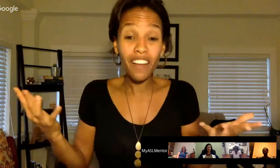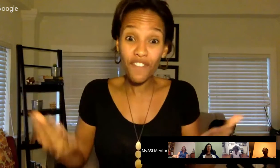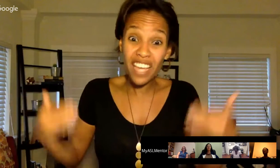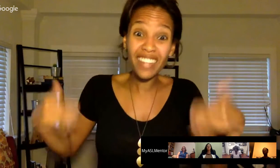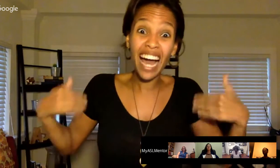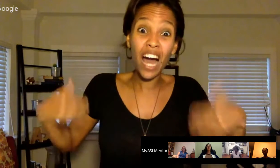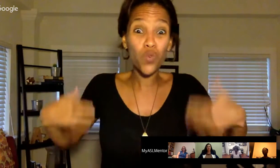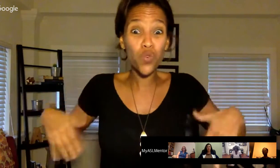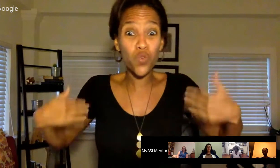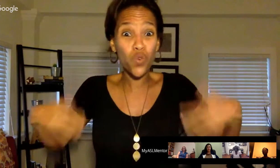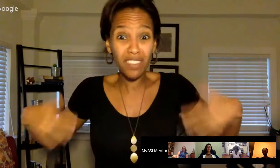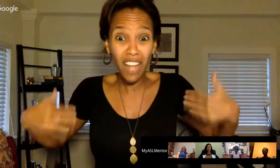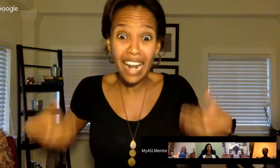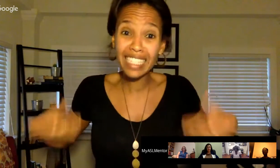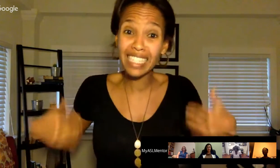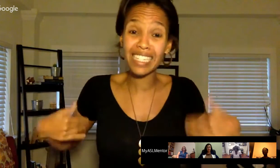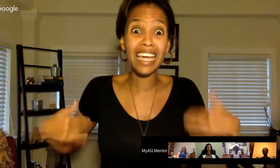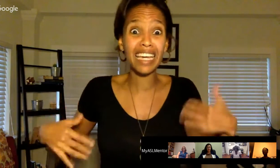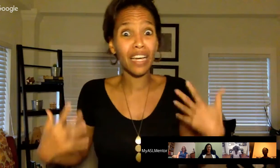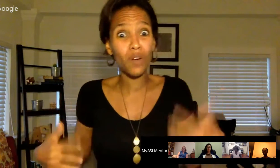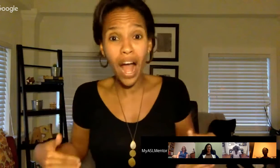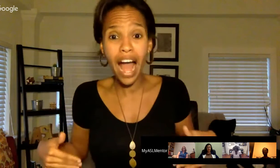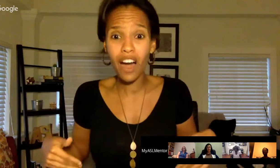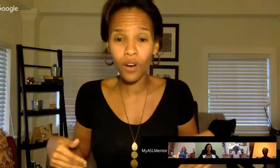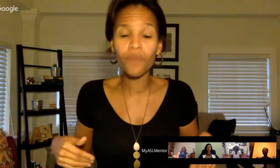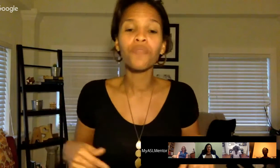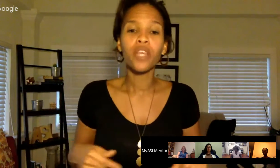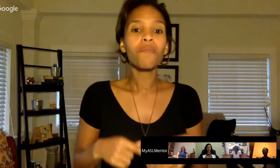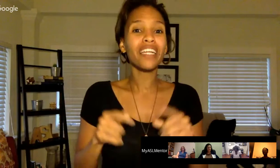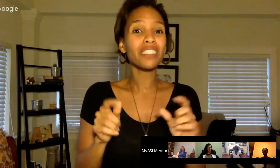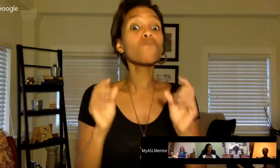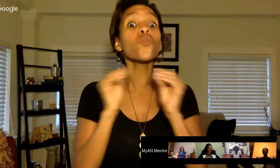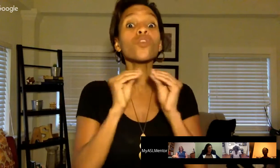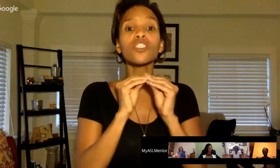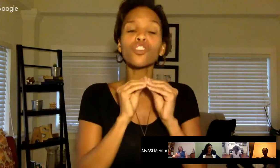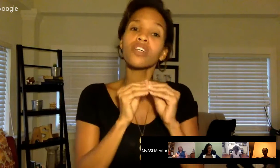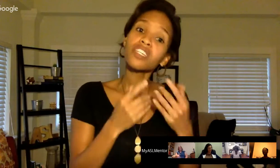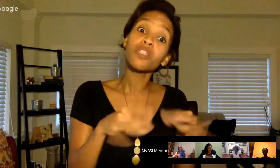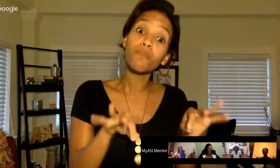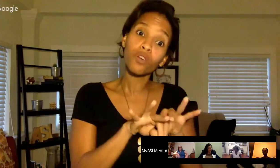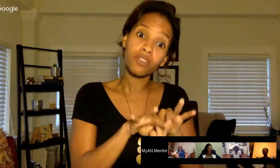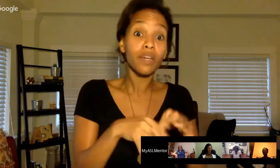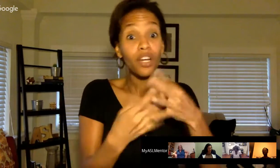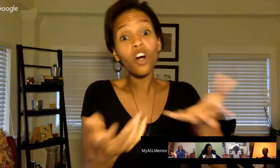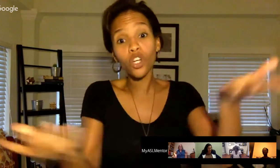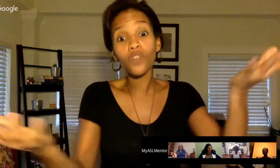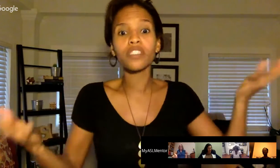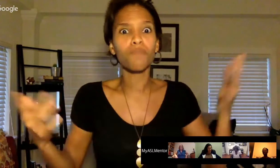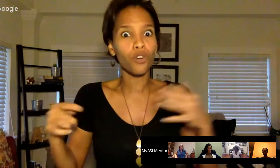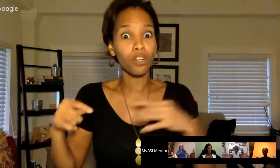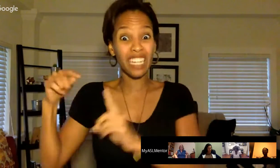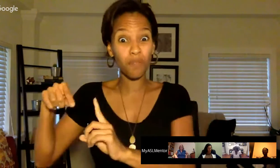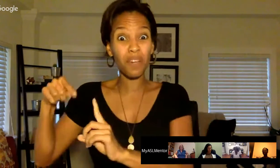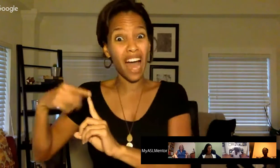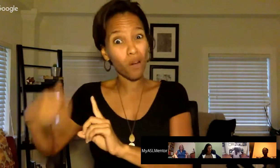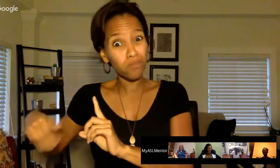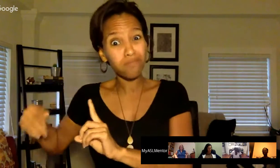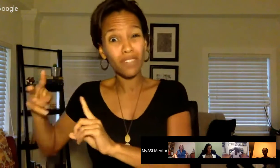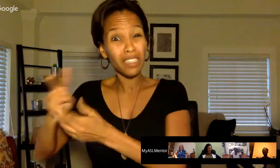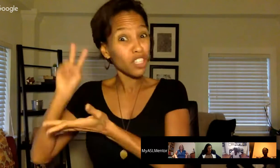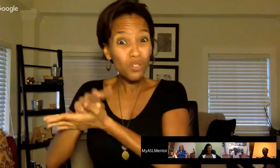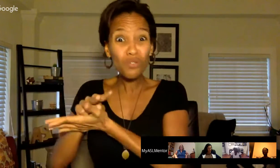that kind of thing, like that, a lot at stake, like, wow. But it's more than just, it's important. We all know that it's important, but it could be